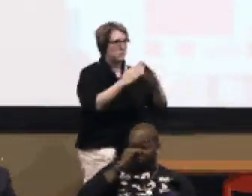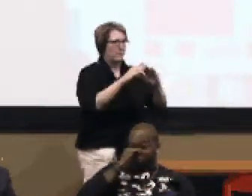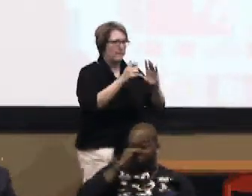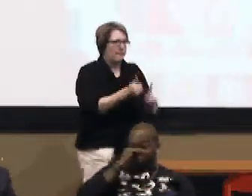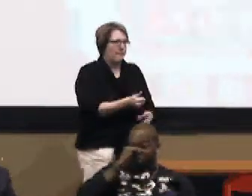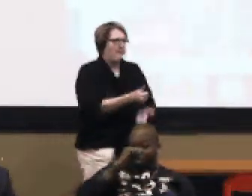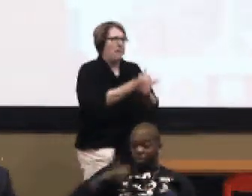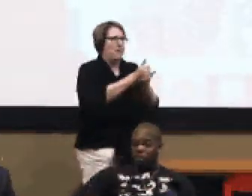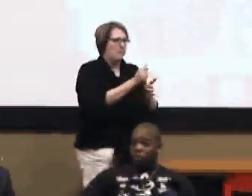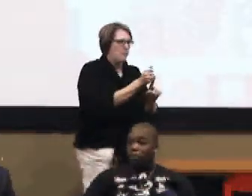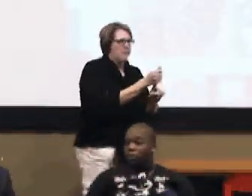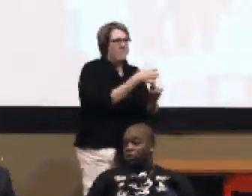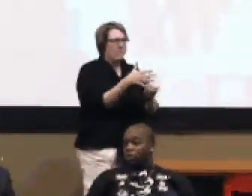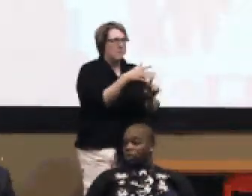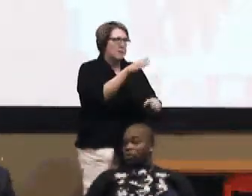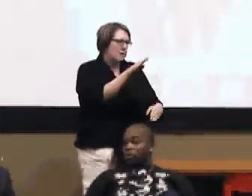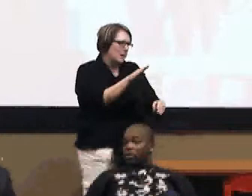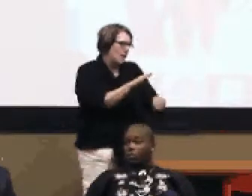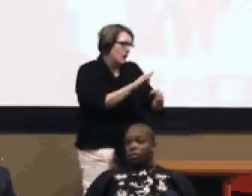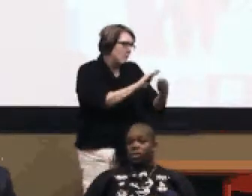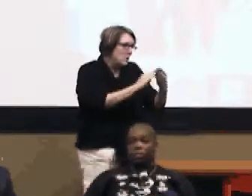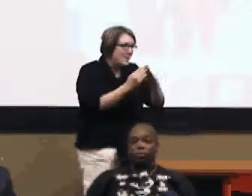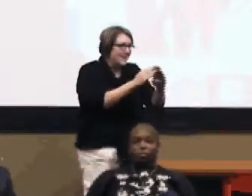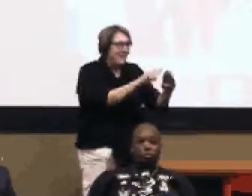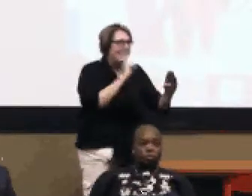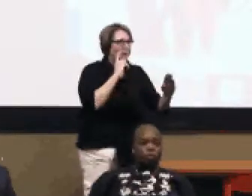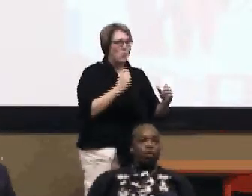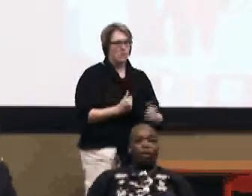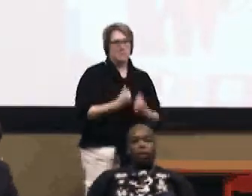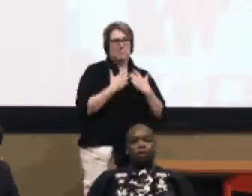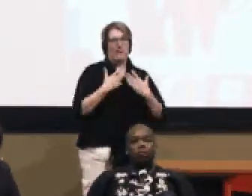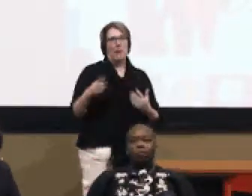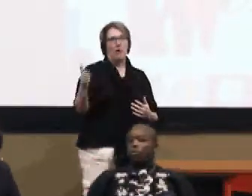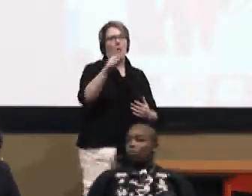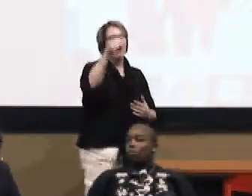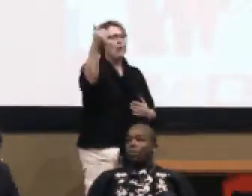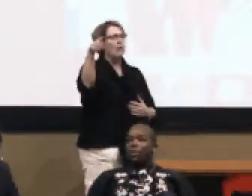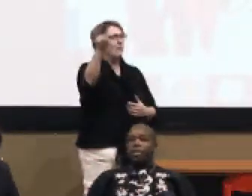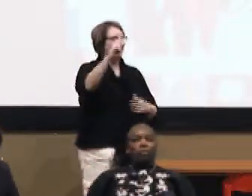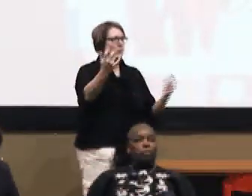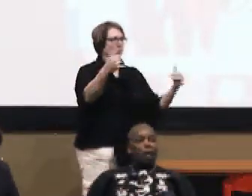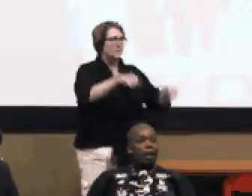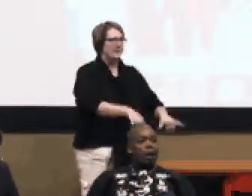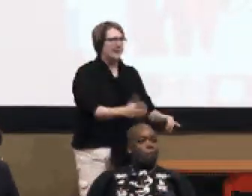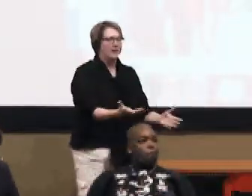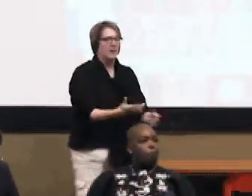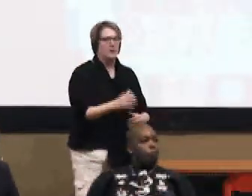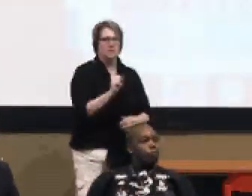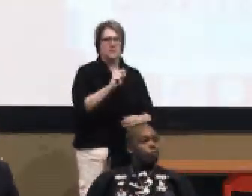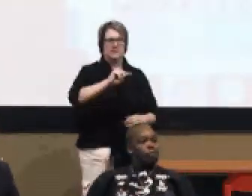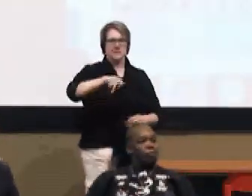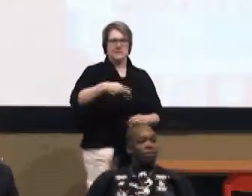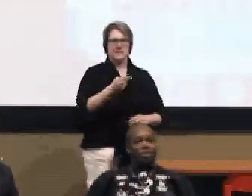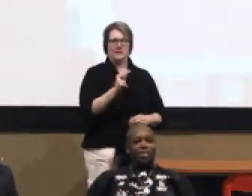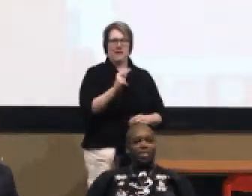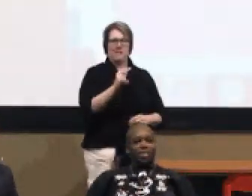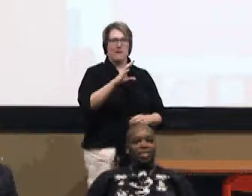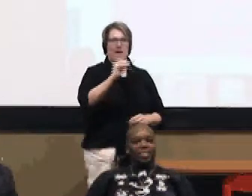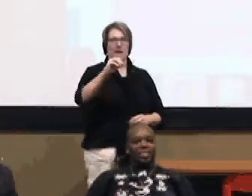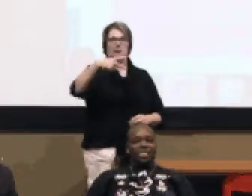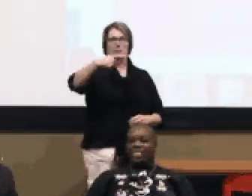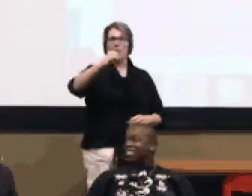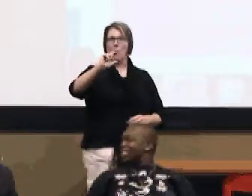build a community that will inspire other people to stay here. Where's Steph and Paul